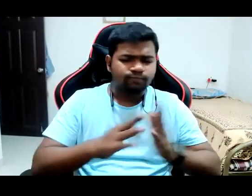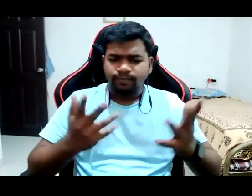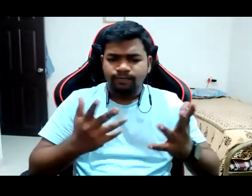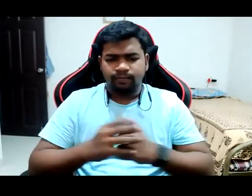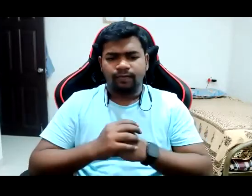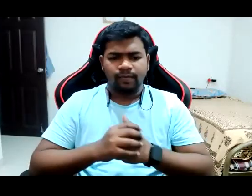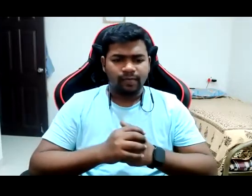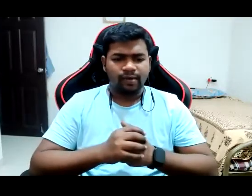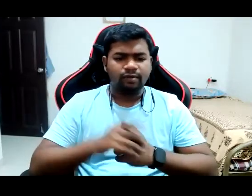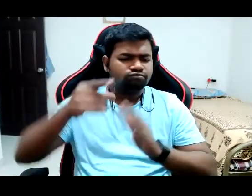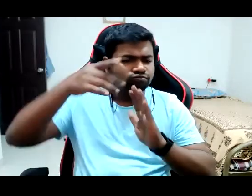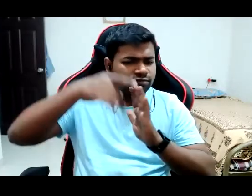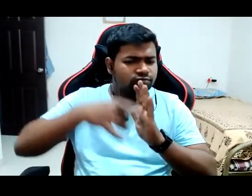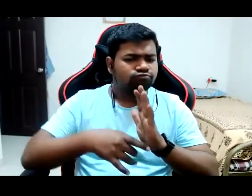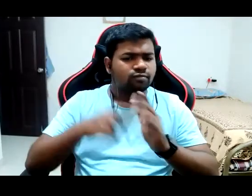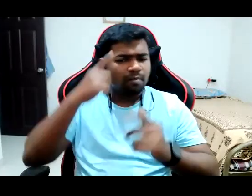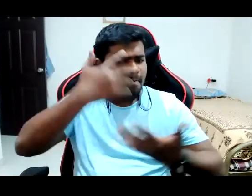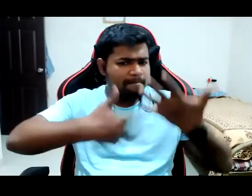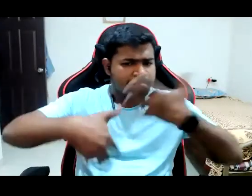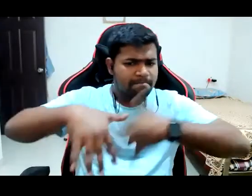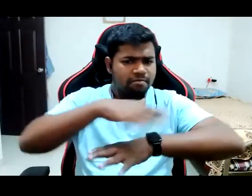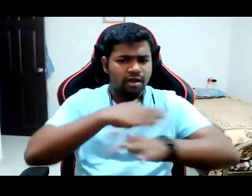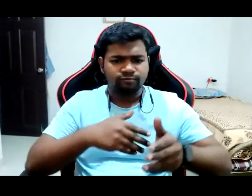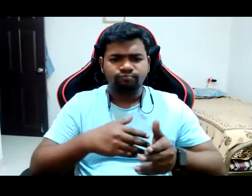kind of a detailed execution plan and a detailed